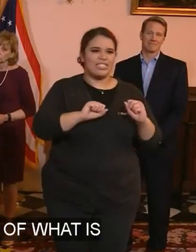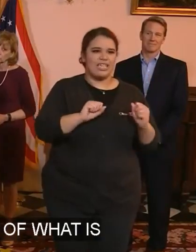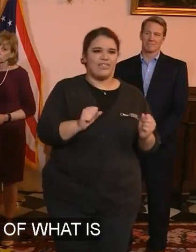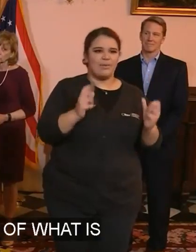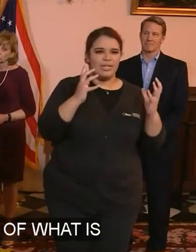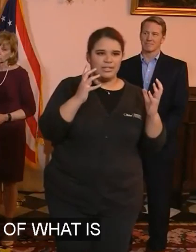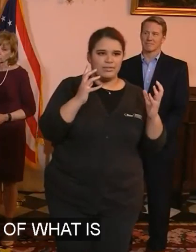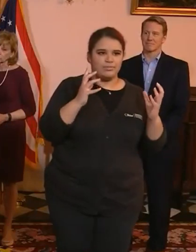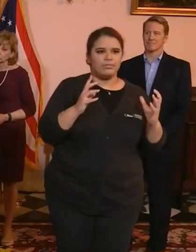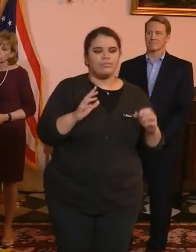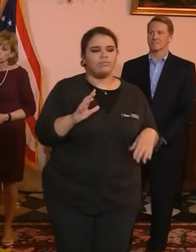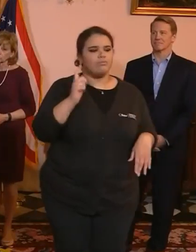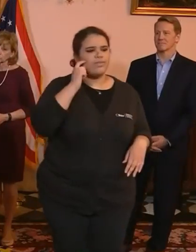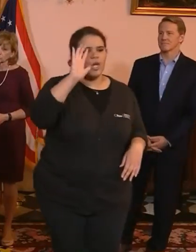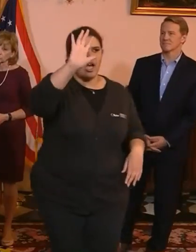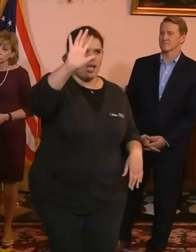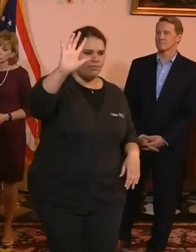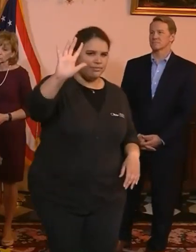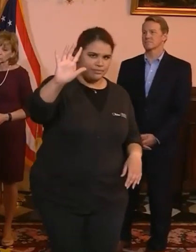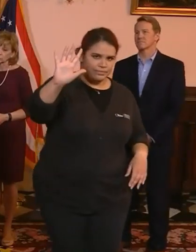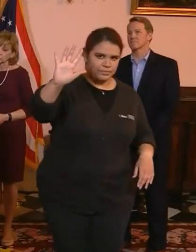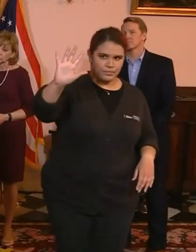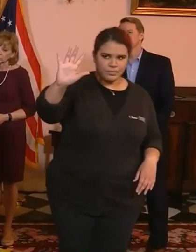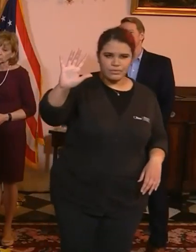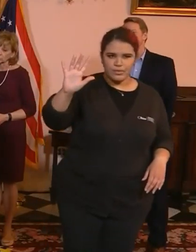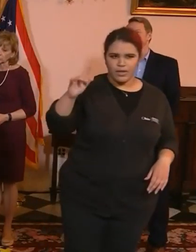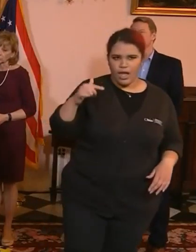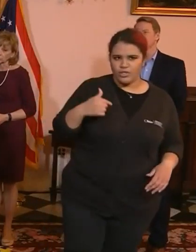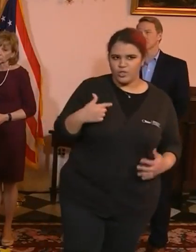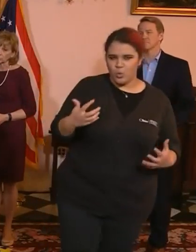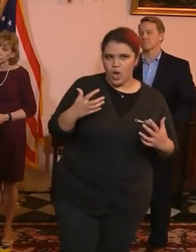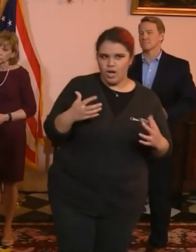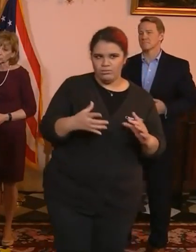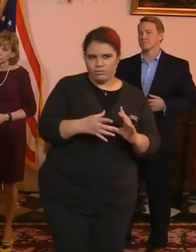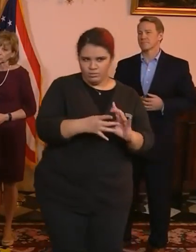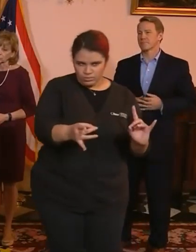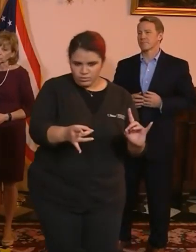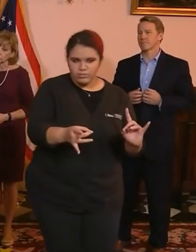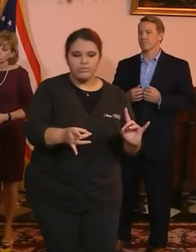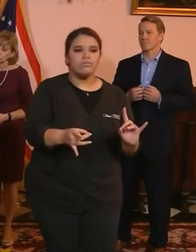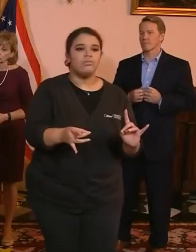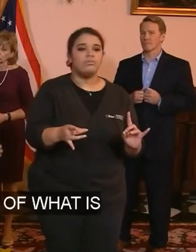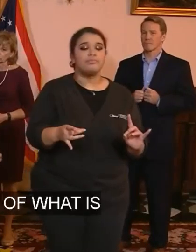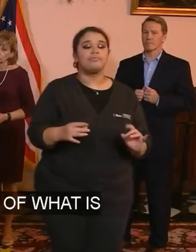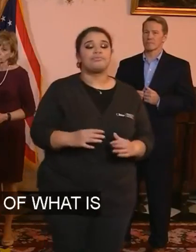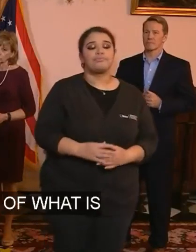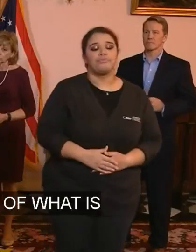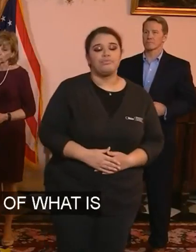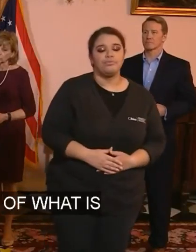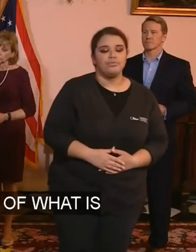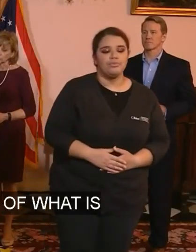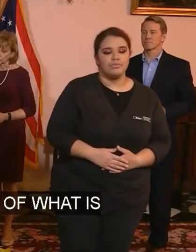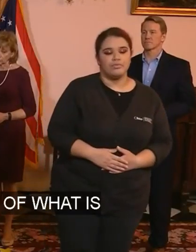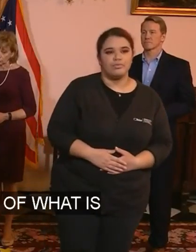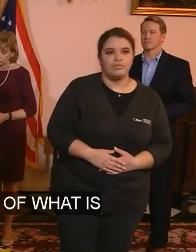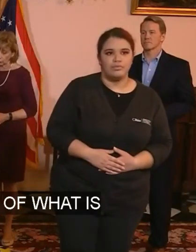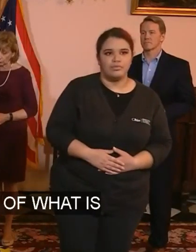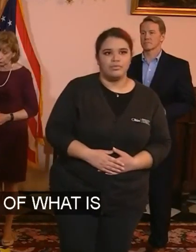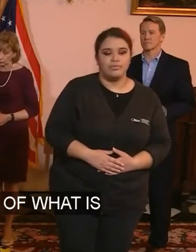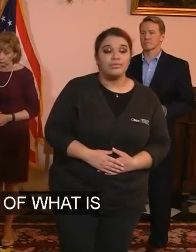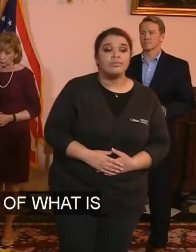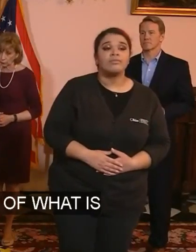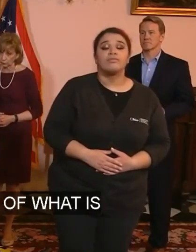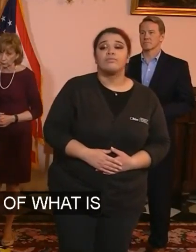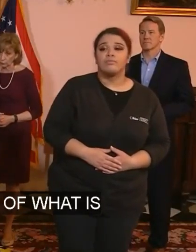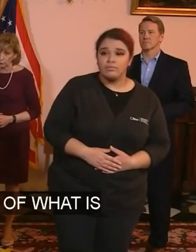This is for Dr. Let me just say something. We learn from the people we